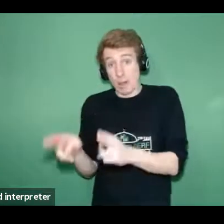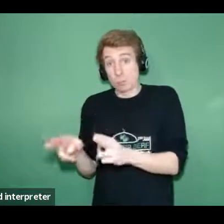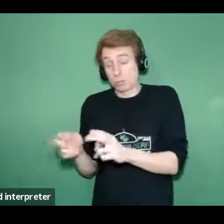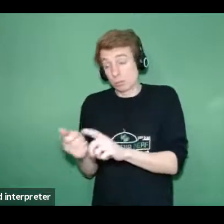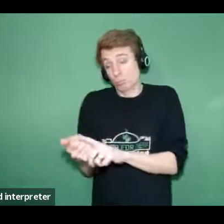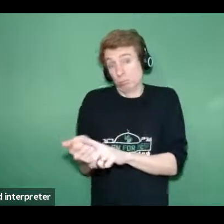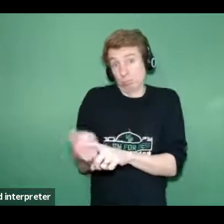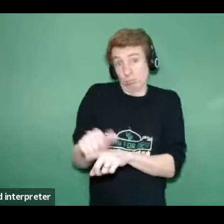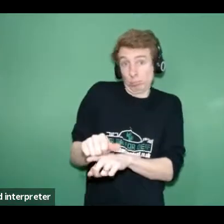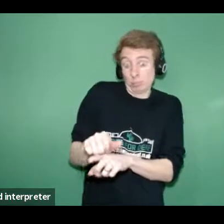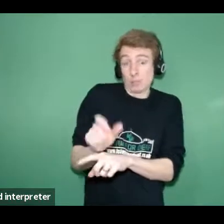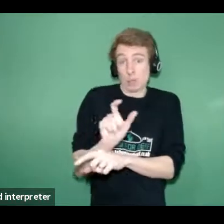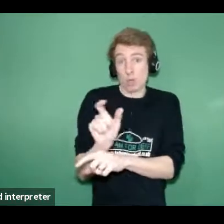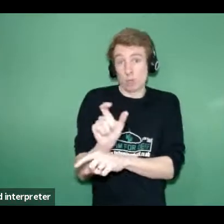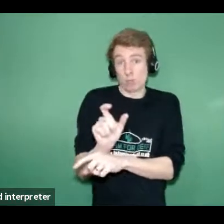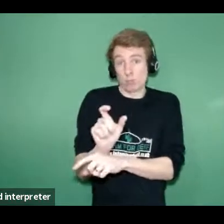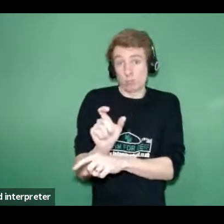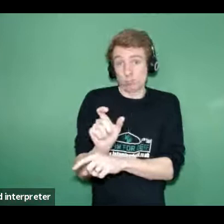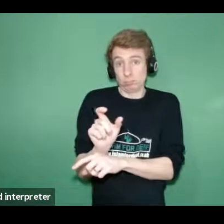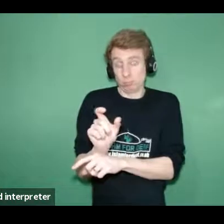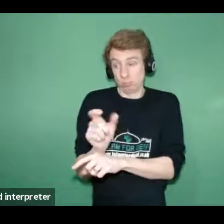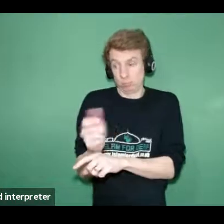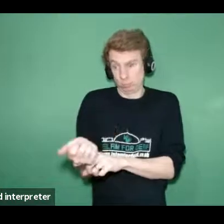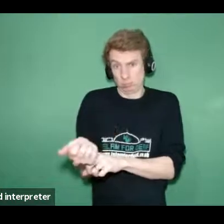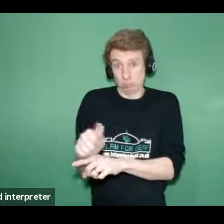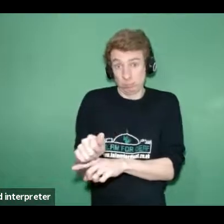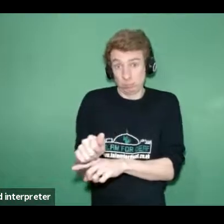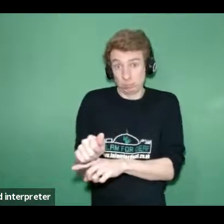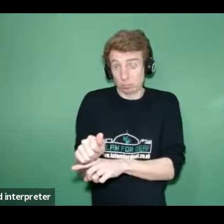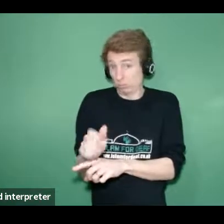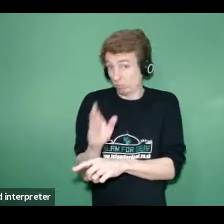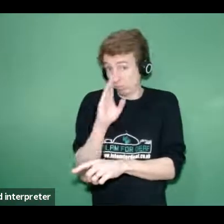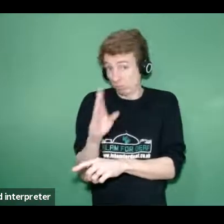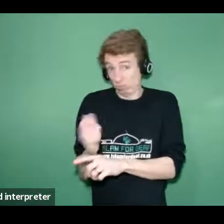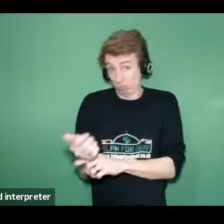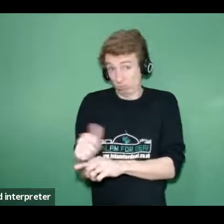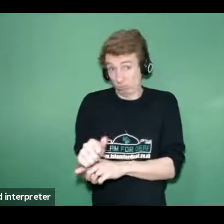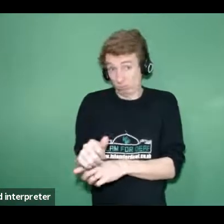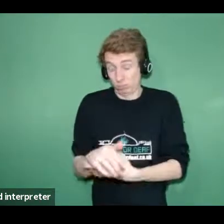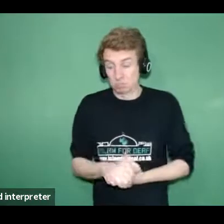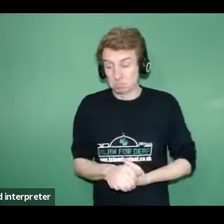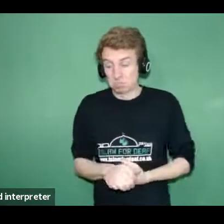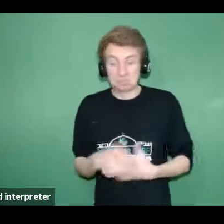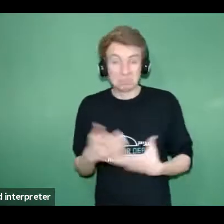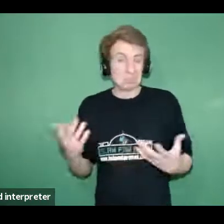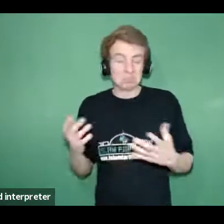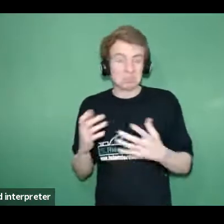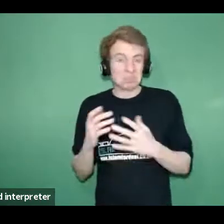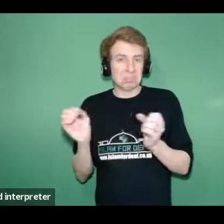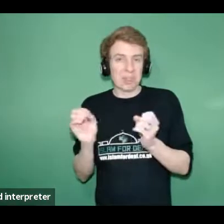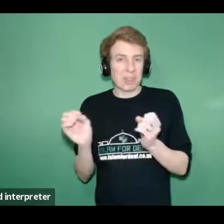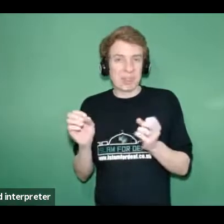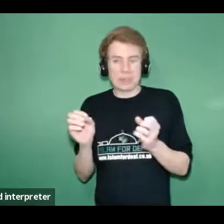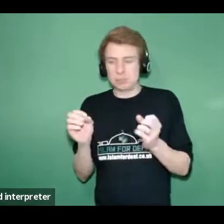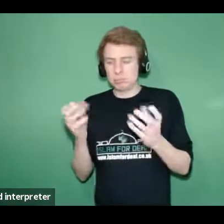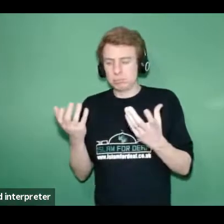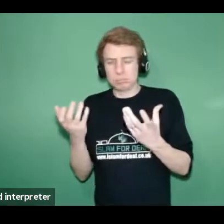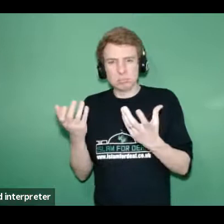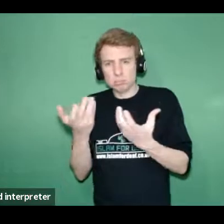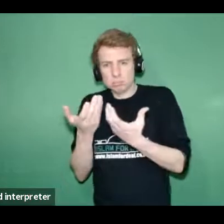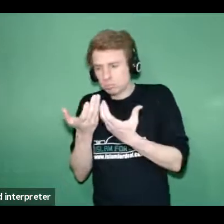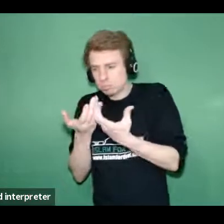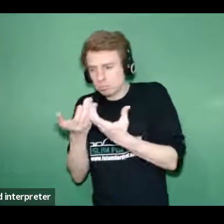to the masjid, and there was nothing preventing it, or there was nothing between it, meaning his house, and the masjid